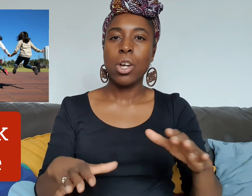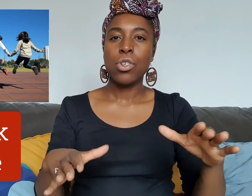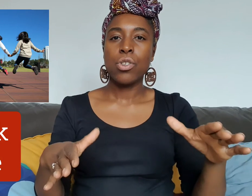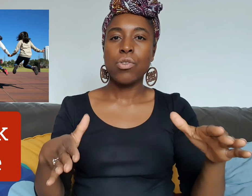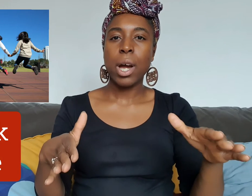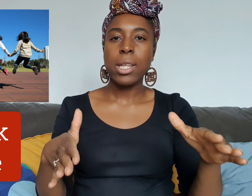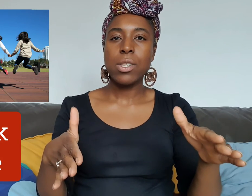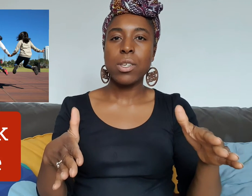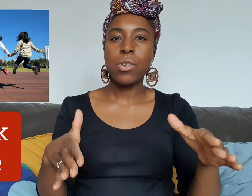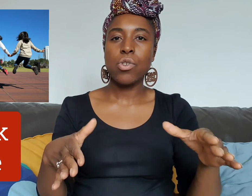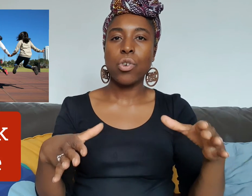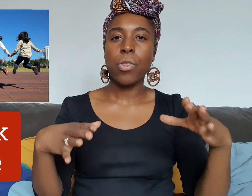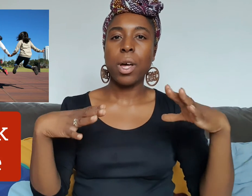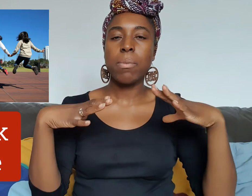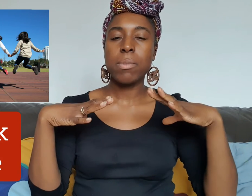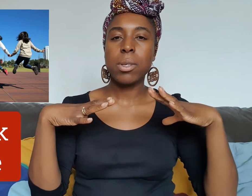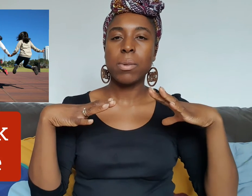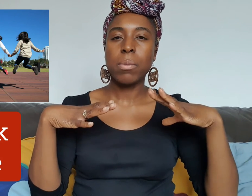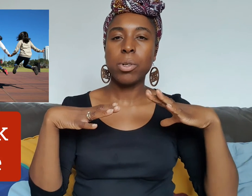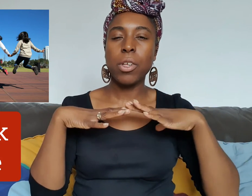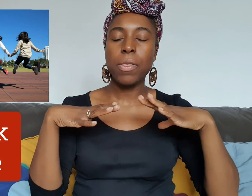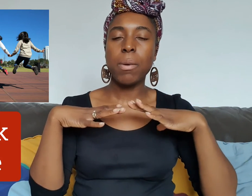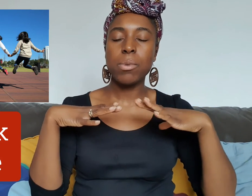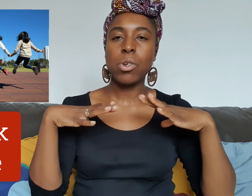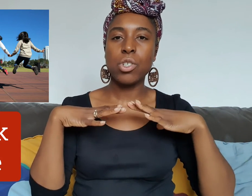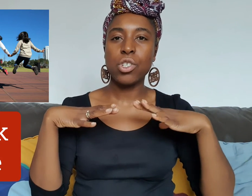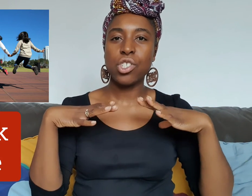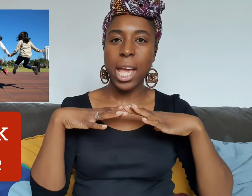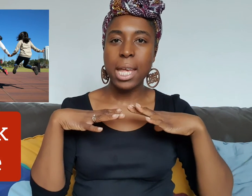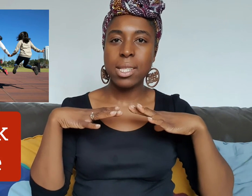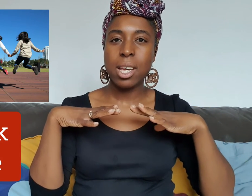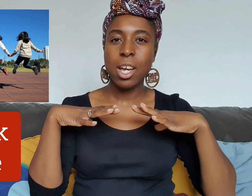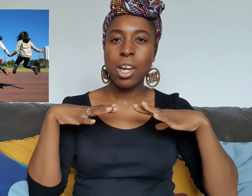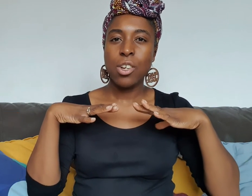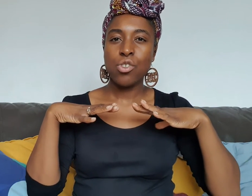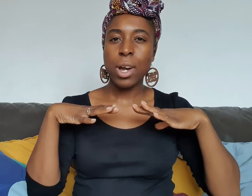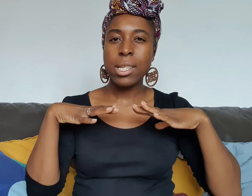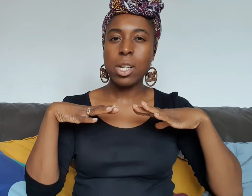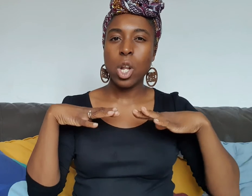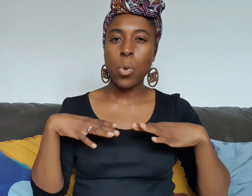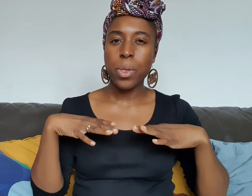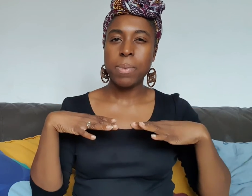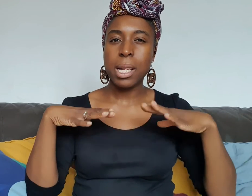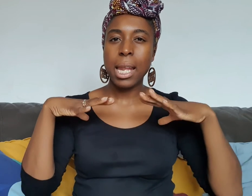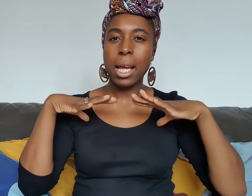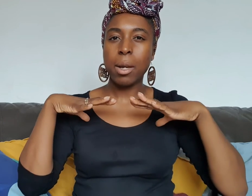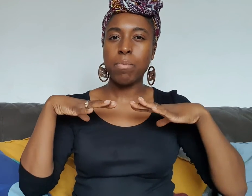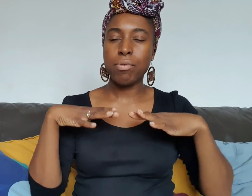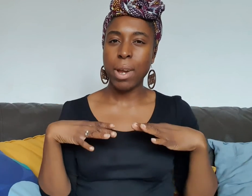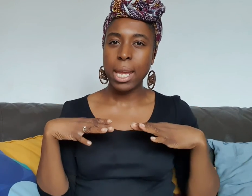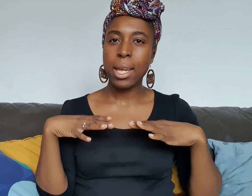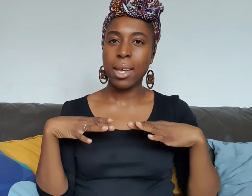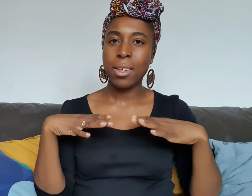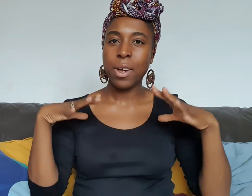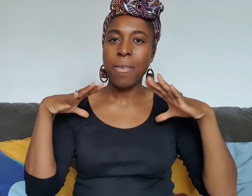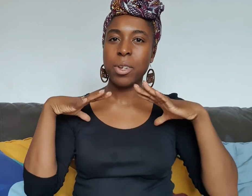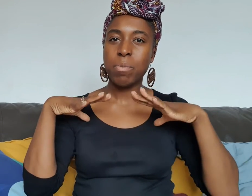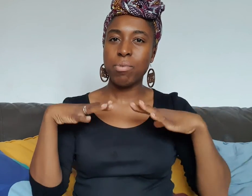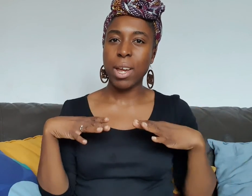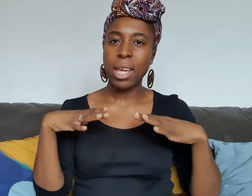Try to use your thumbs. Put your thumbs on your chest. Try to lower them slightly. Break. You're having a break.